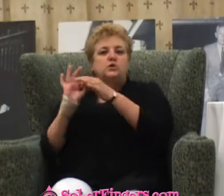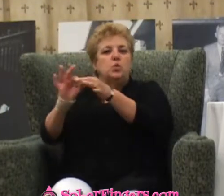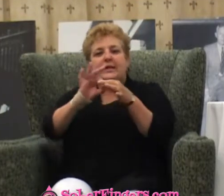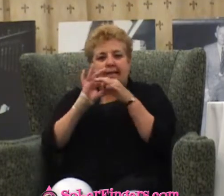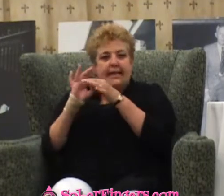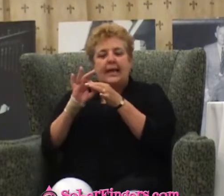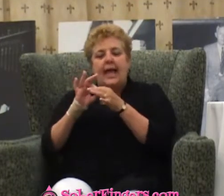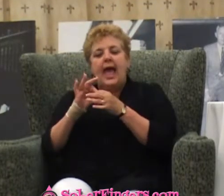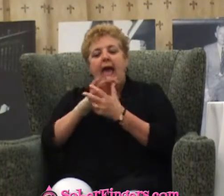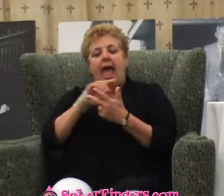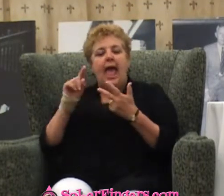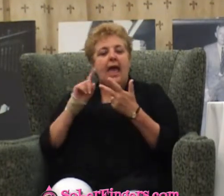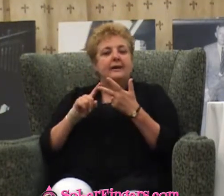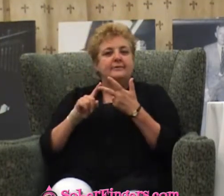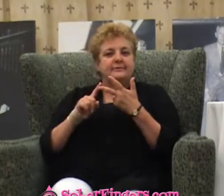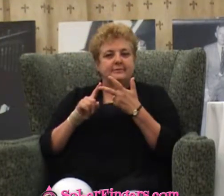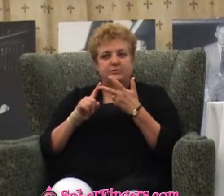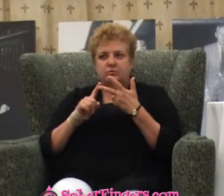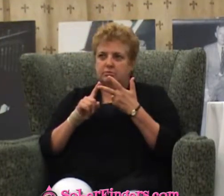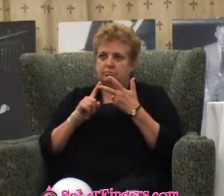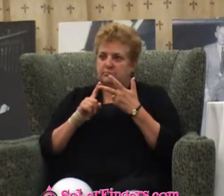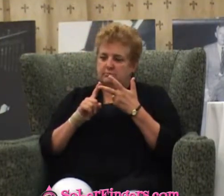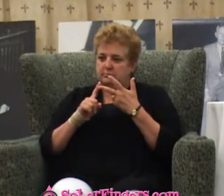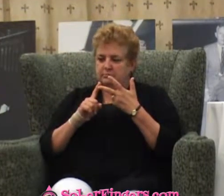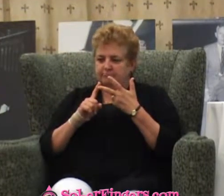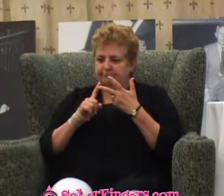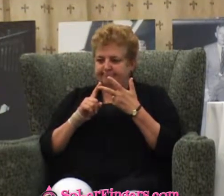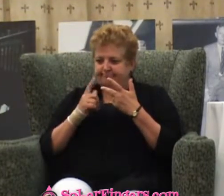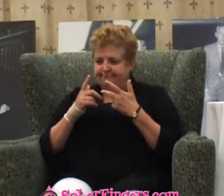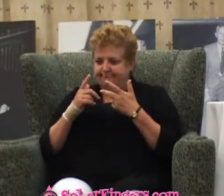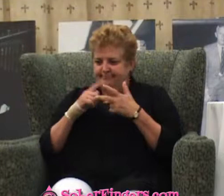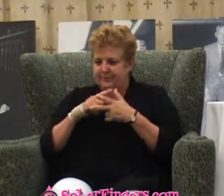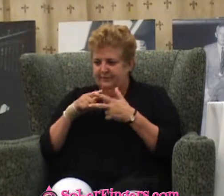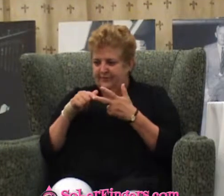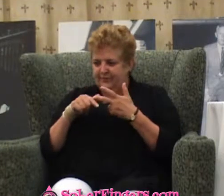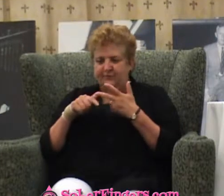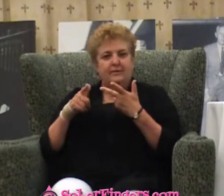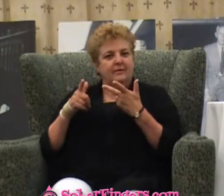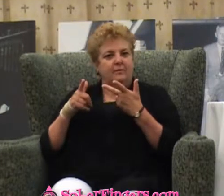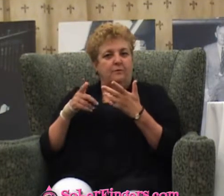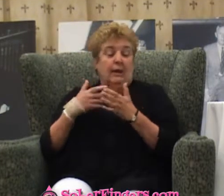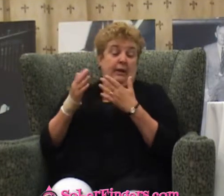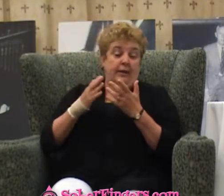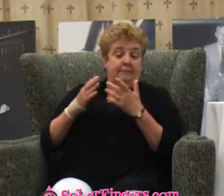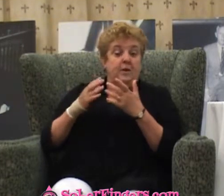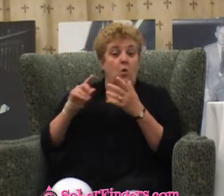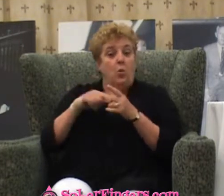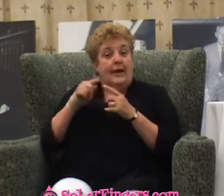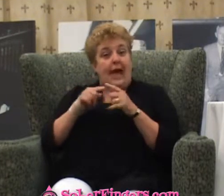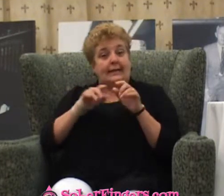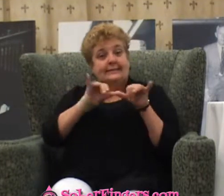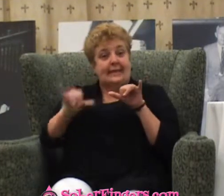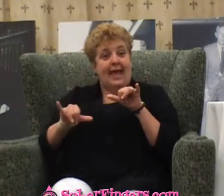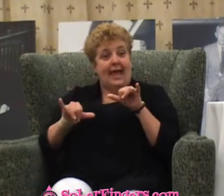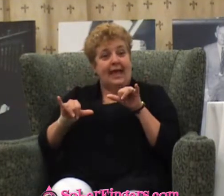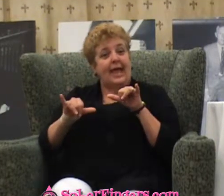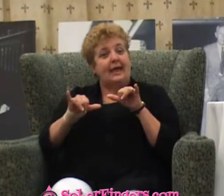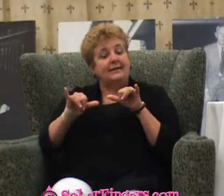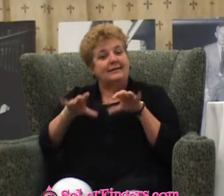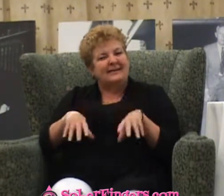what's blocking me. And the more that I sit in the center of that triangle and take those very simple actions, the more that I somehow feel